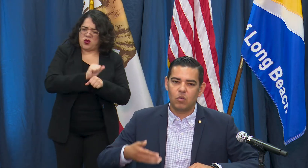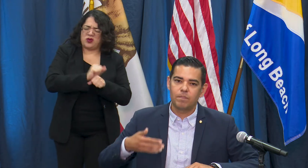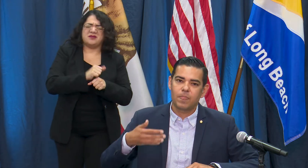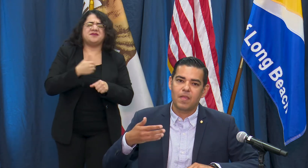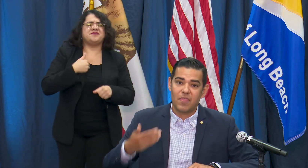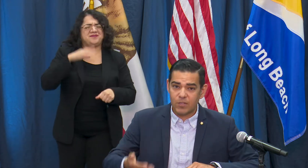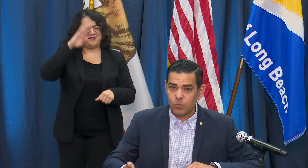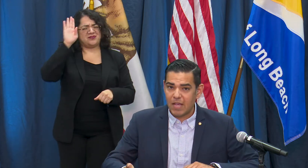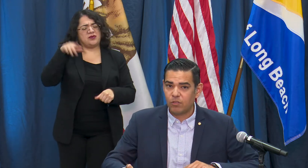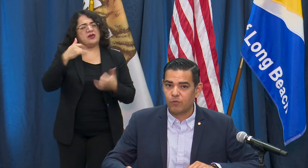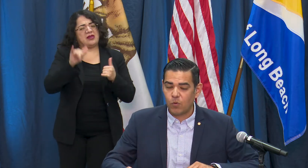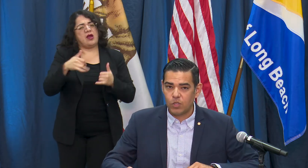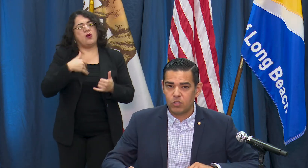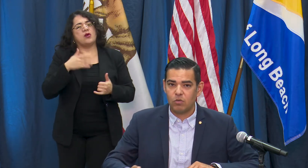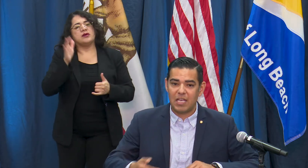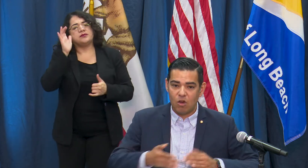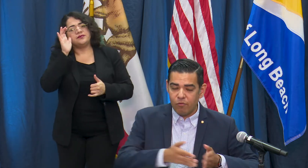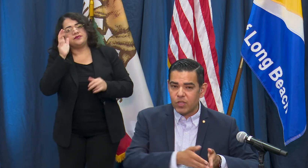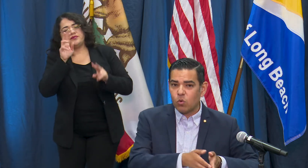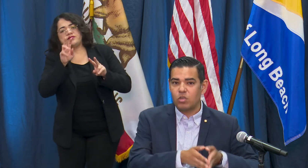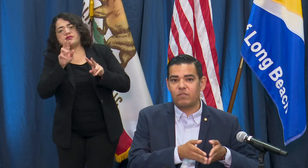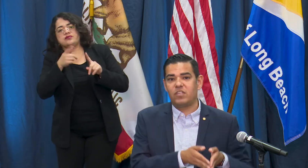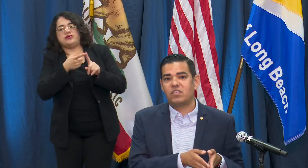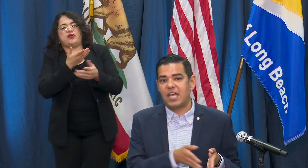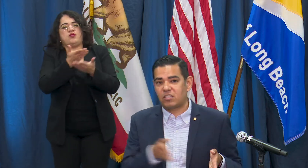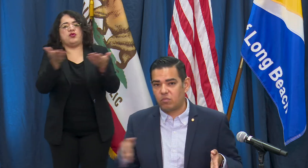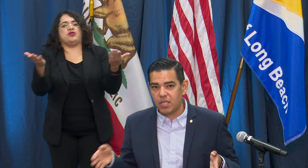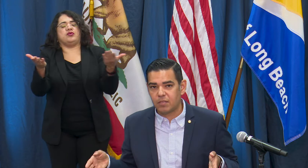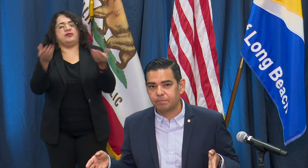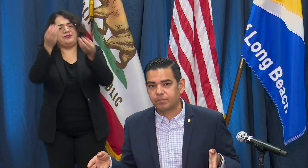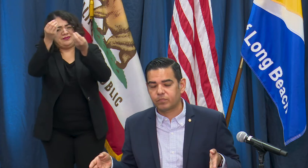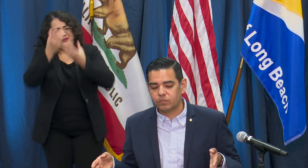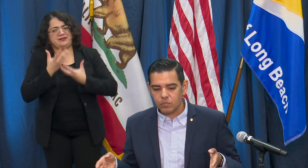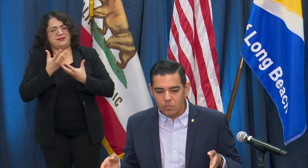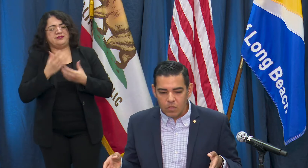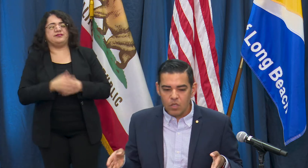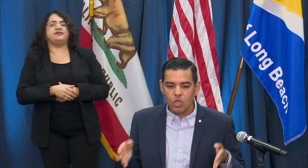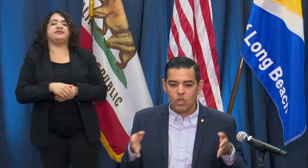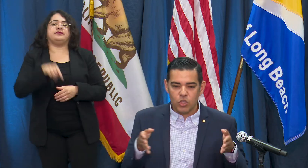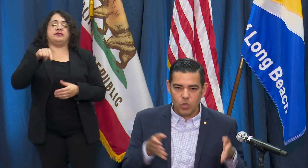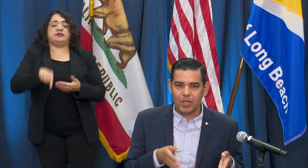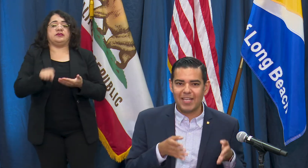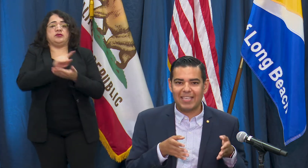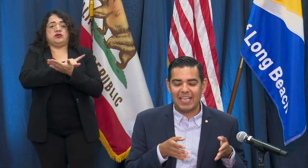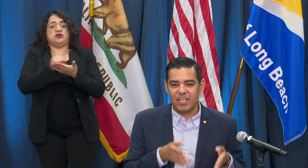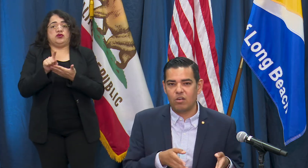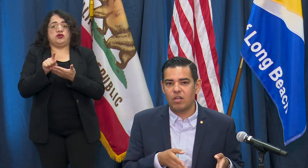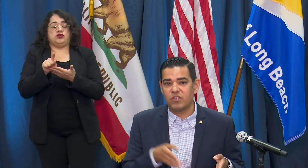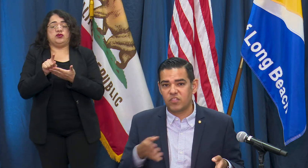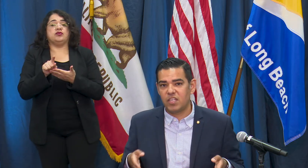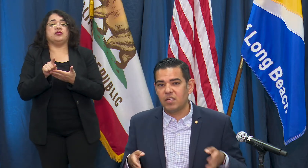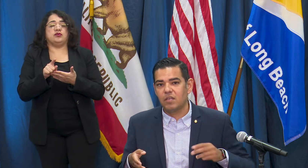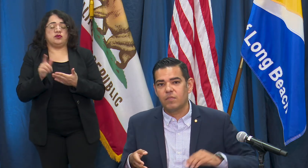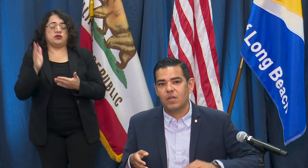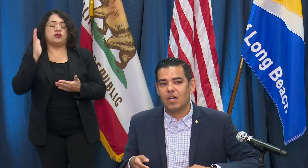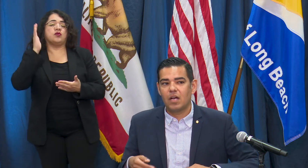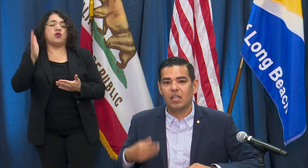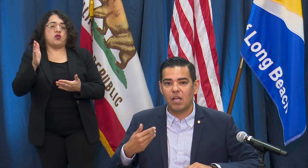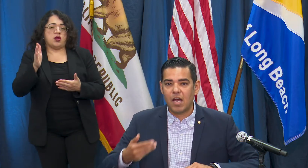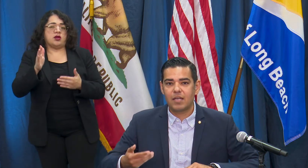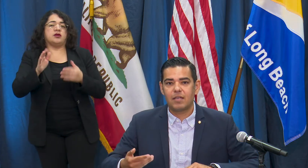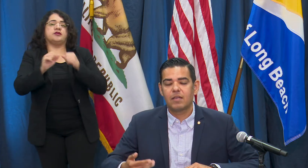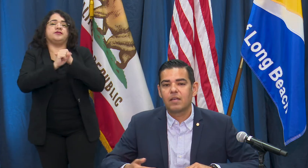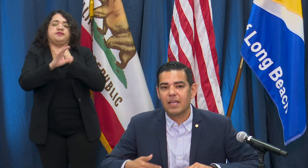And so that's what we have to look forward to. Over the course of this next week, you are going to hear the city